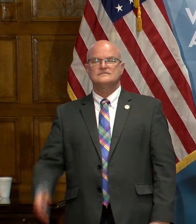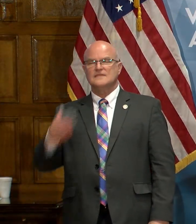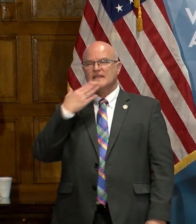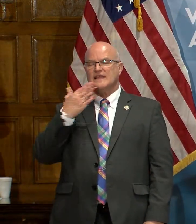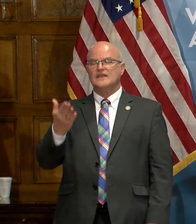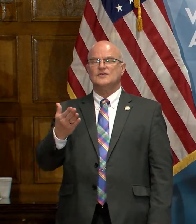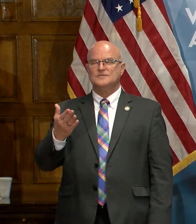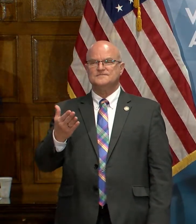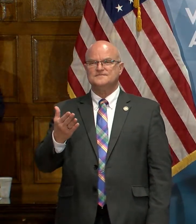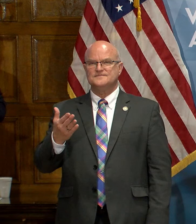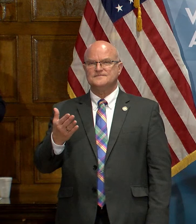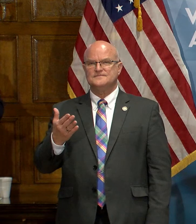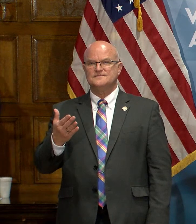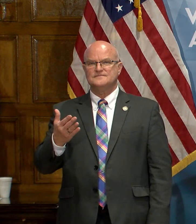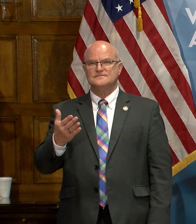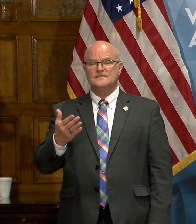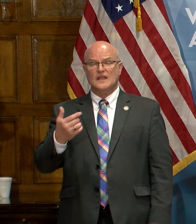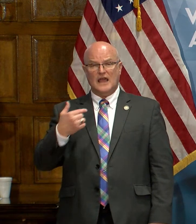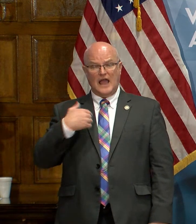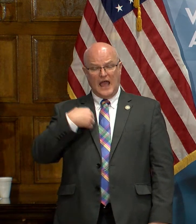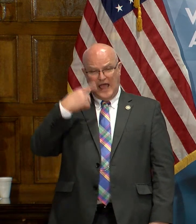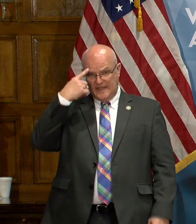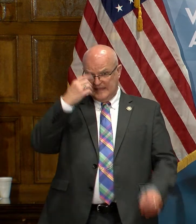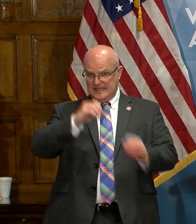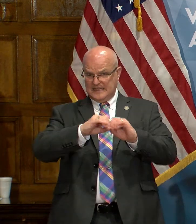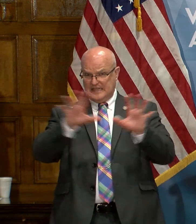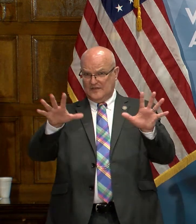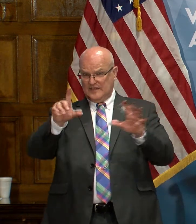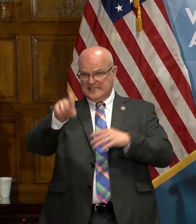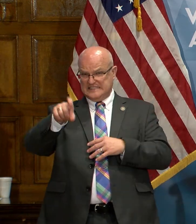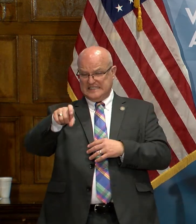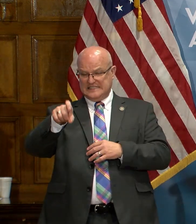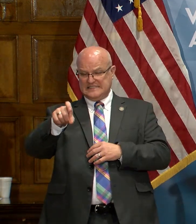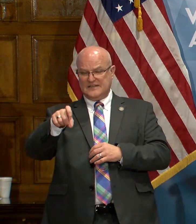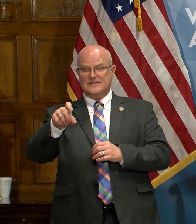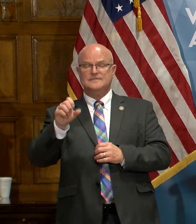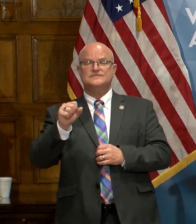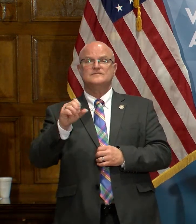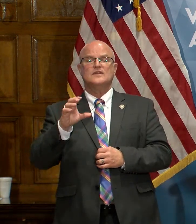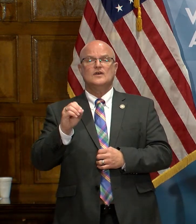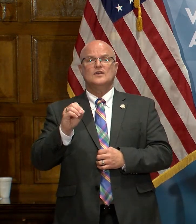Thank you. I think a clarification is necessary in that. So